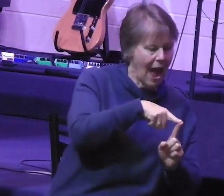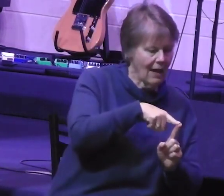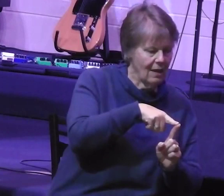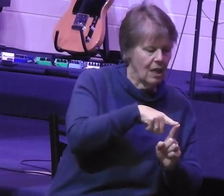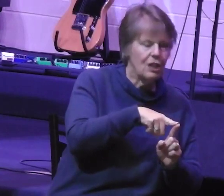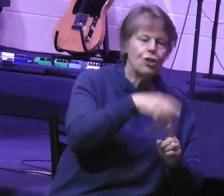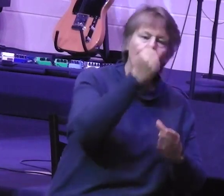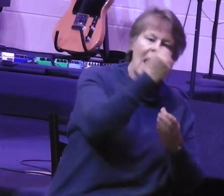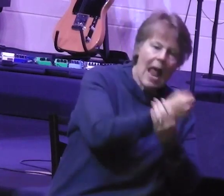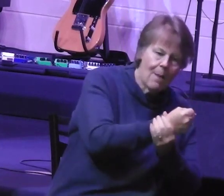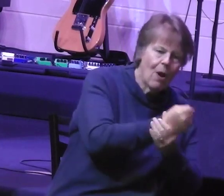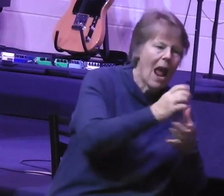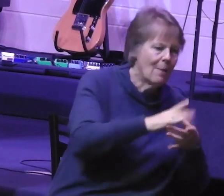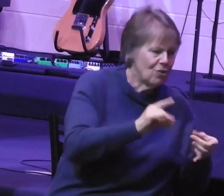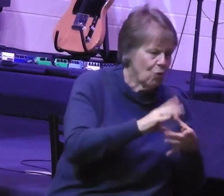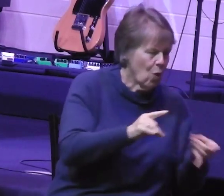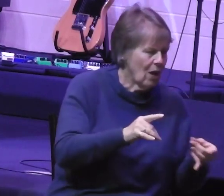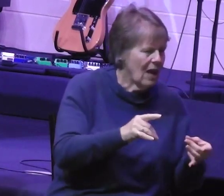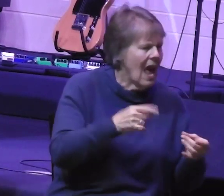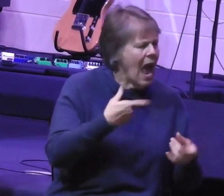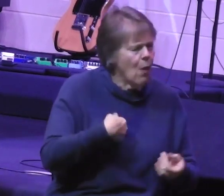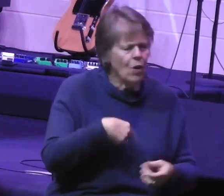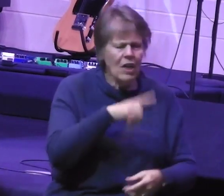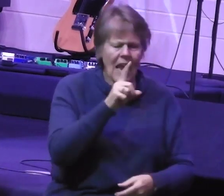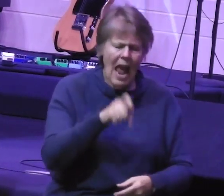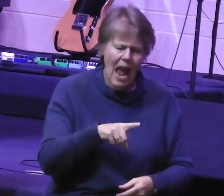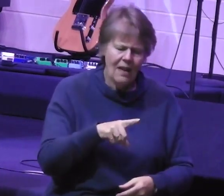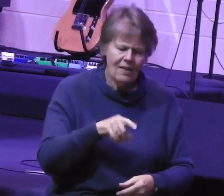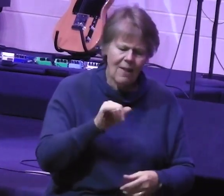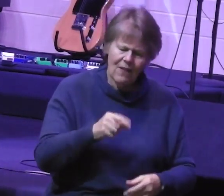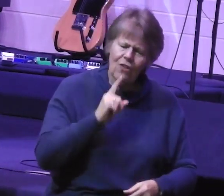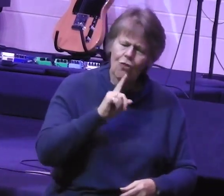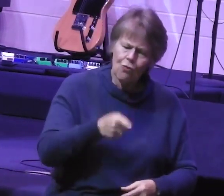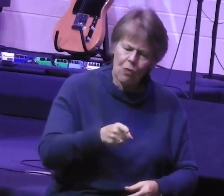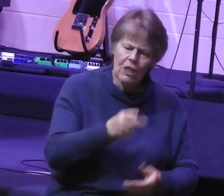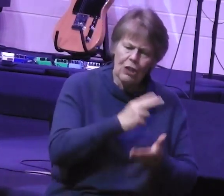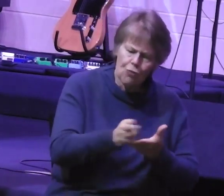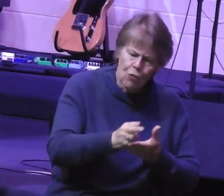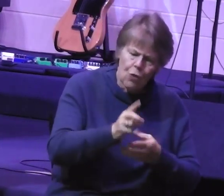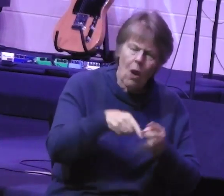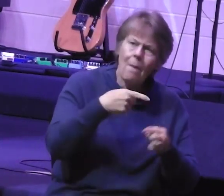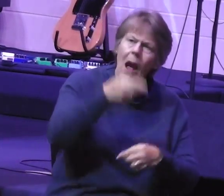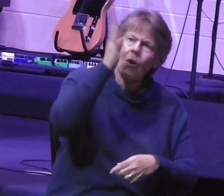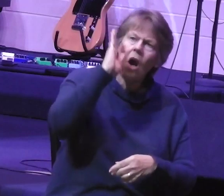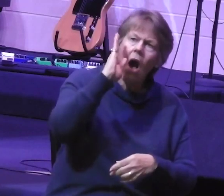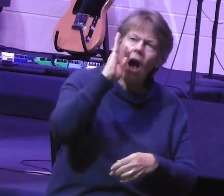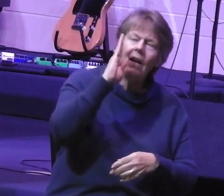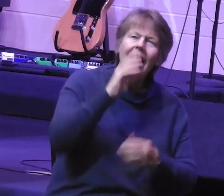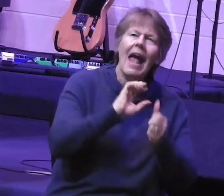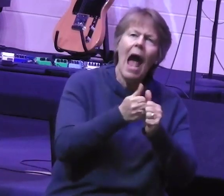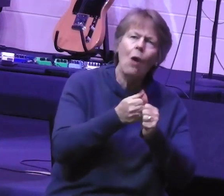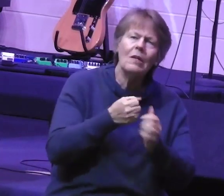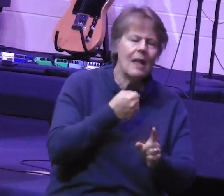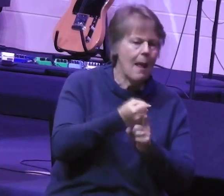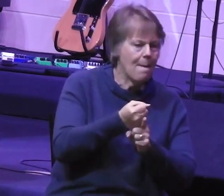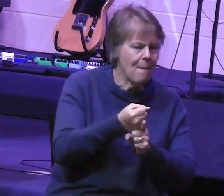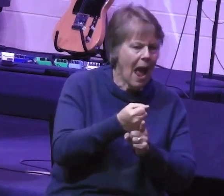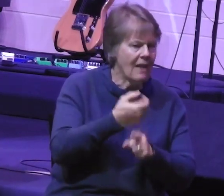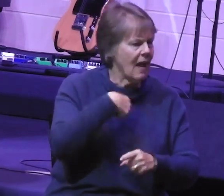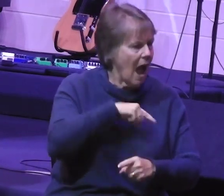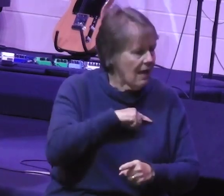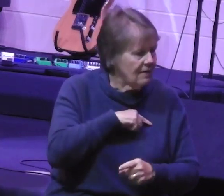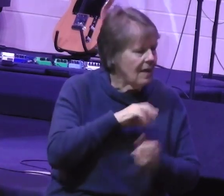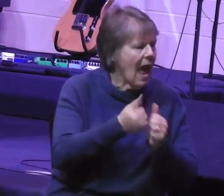okay, if this is really true about God, what does that mean for us about the way we think about God and are in relationship with